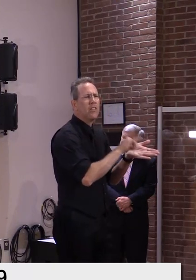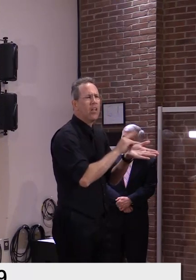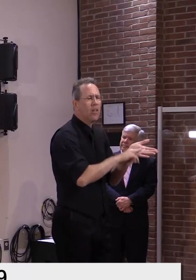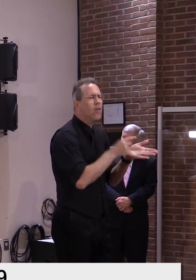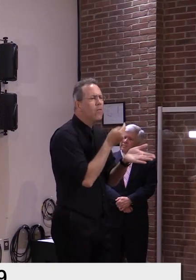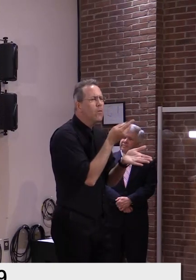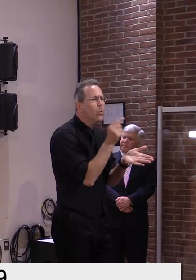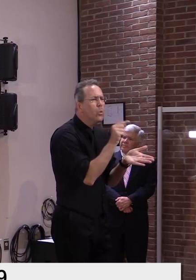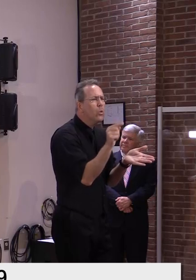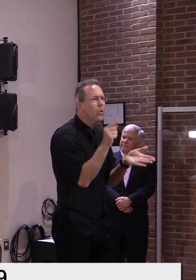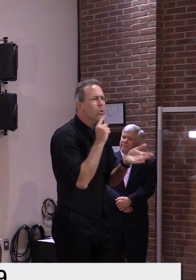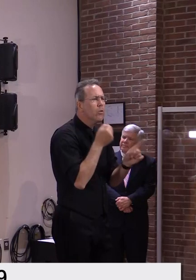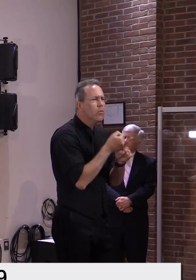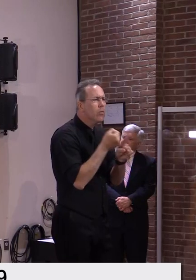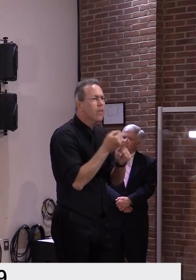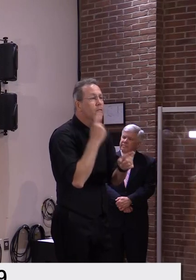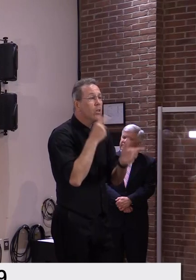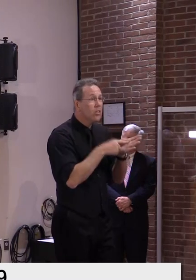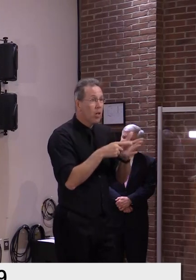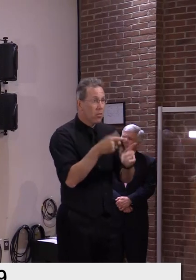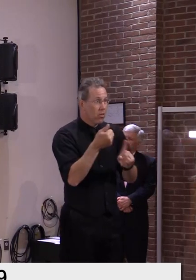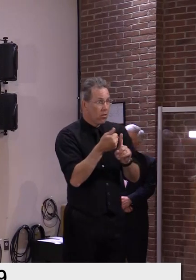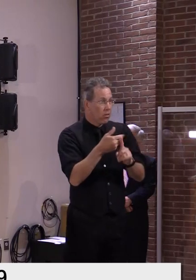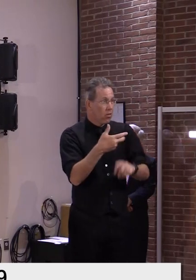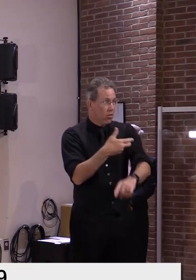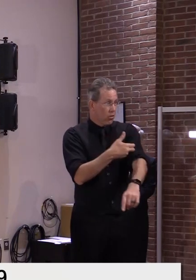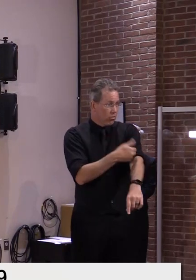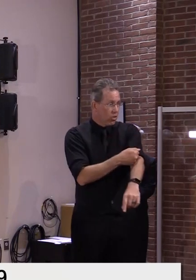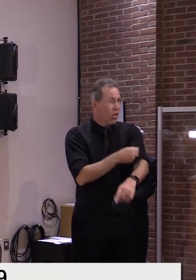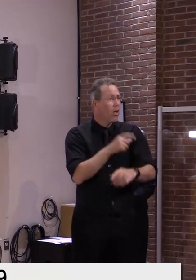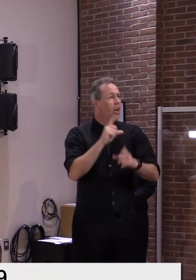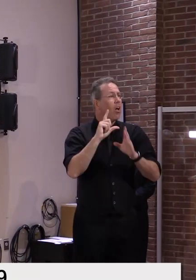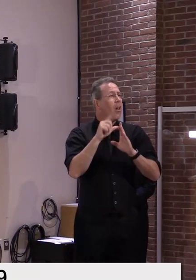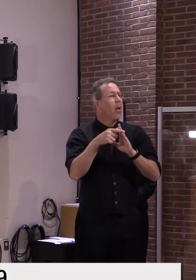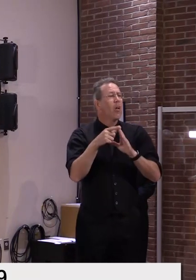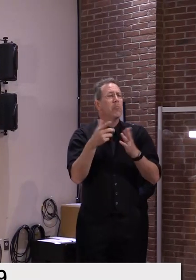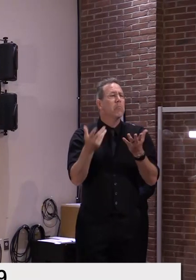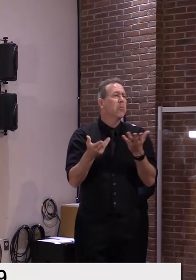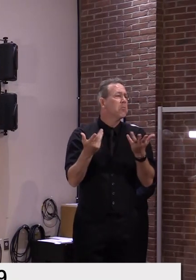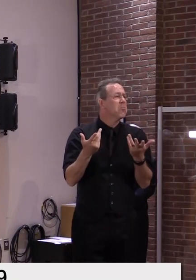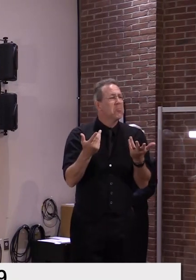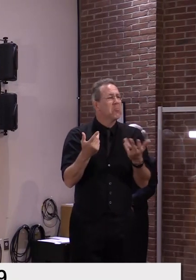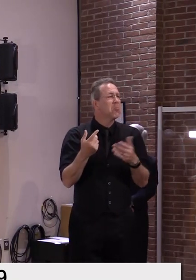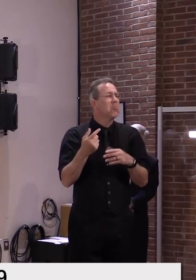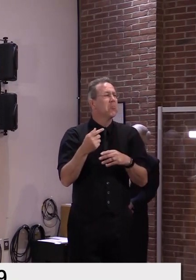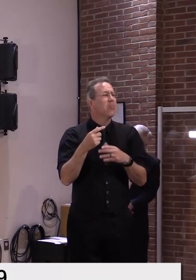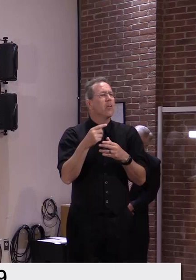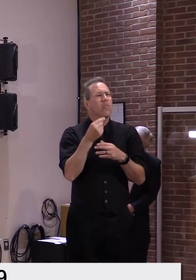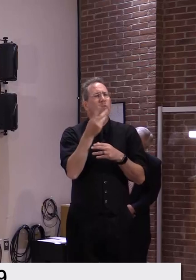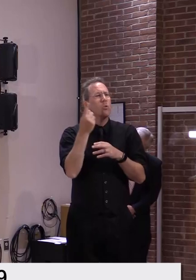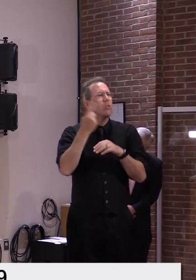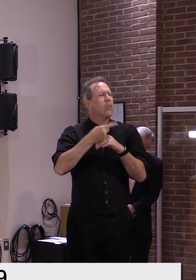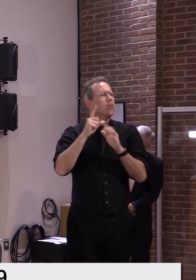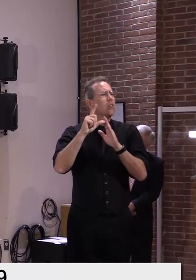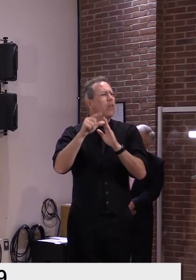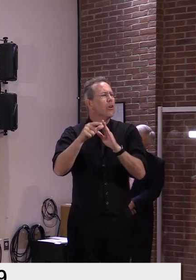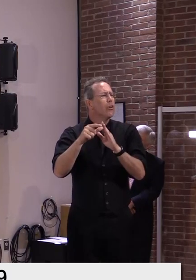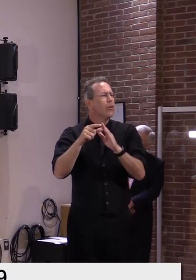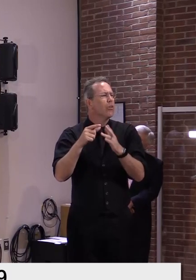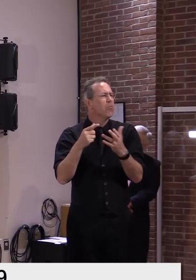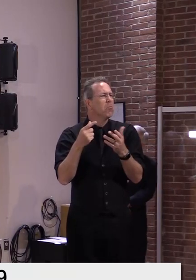who died within some time frame of the vaccine, not hours, I'm talking, but usually